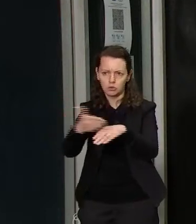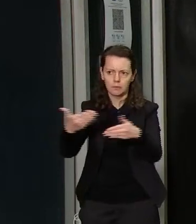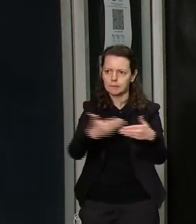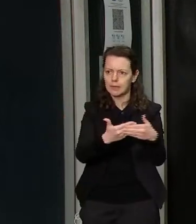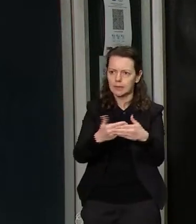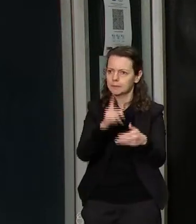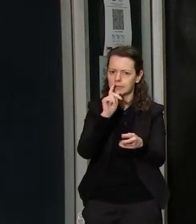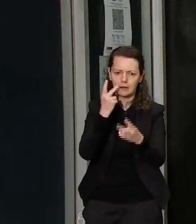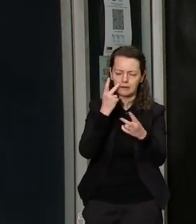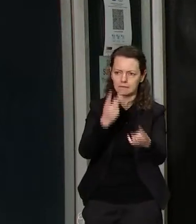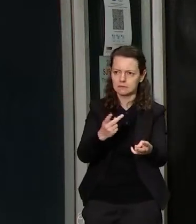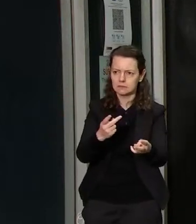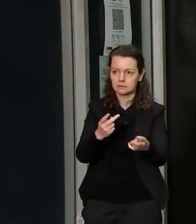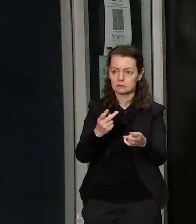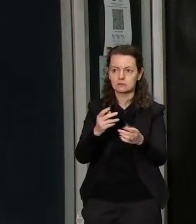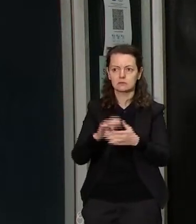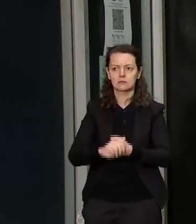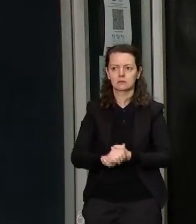across Australia.